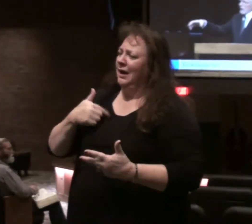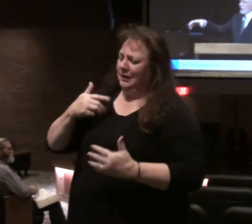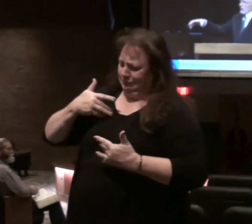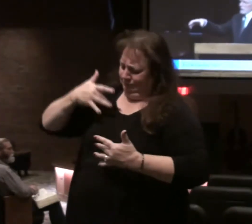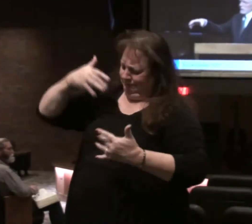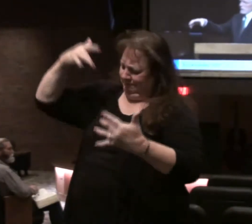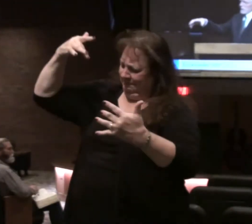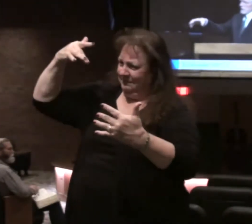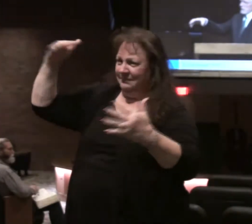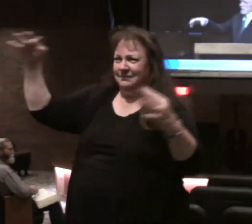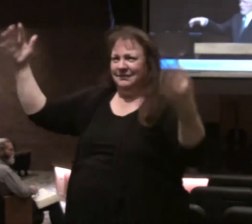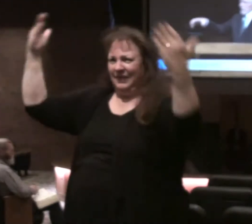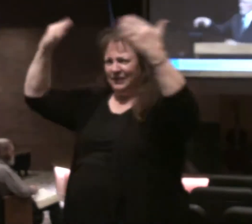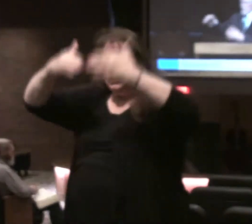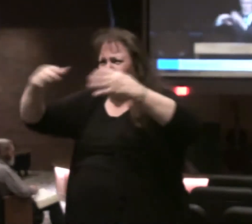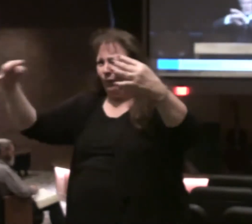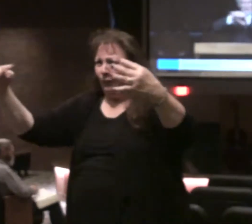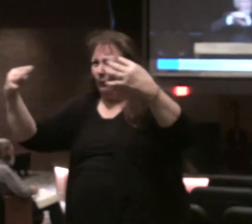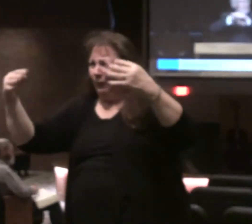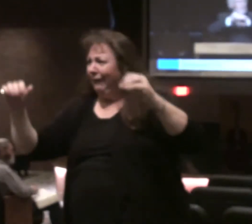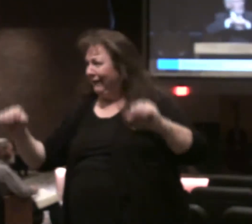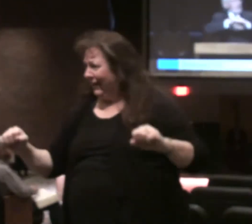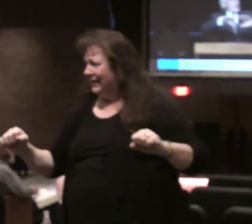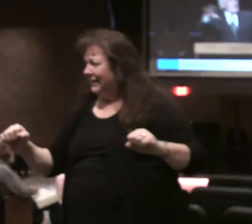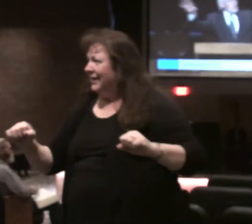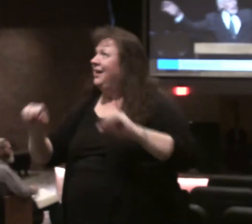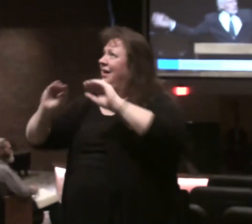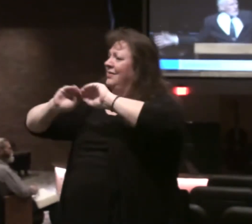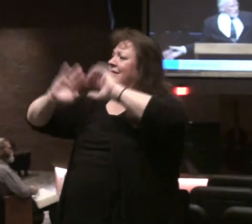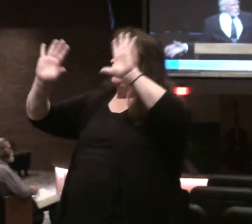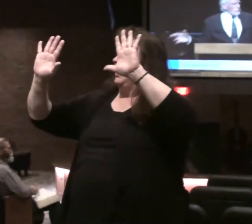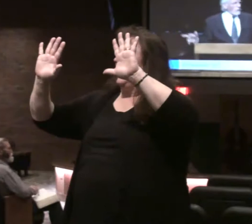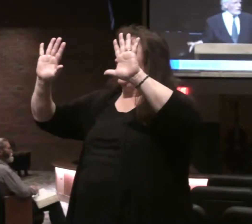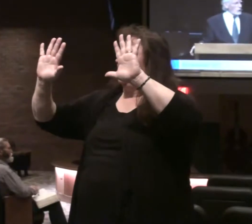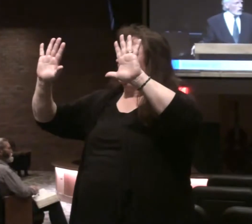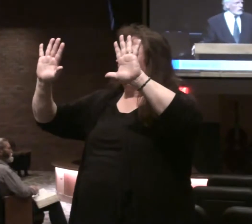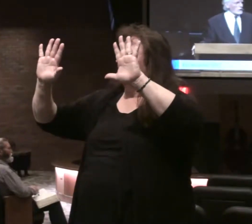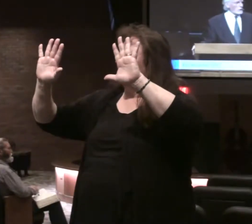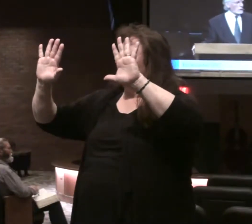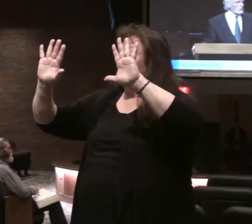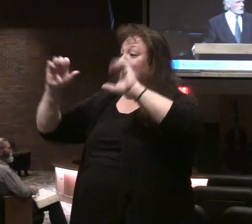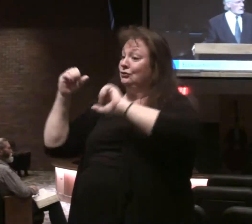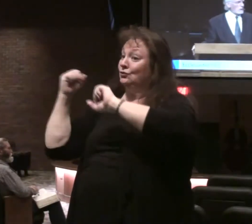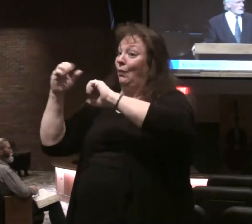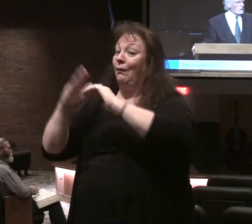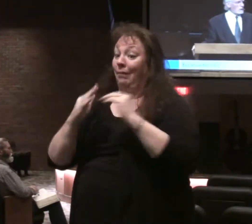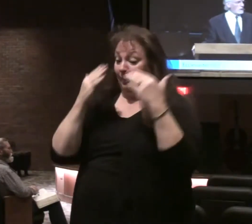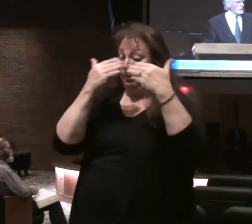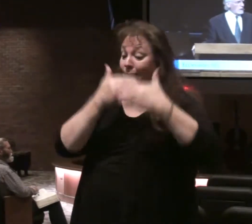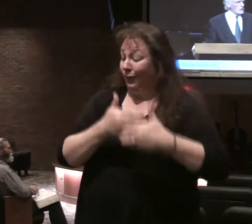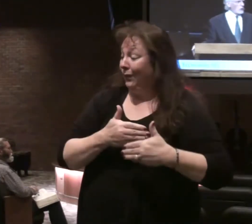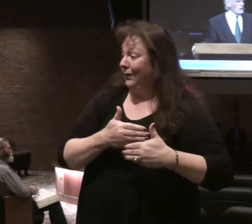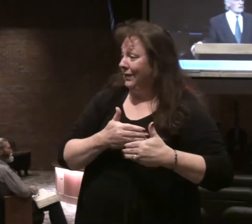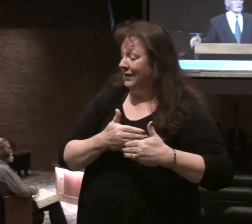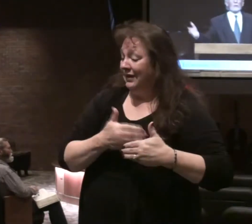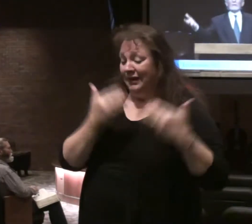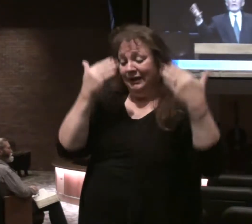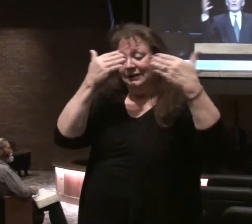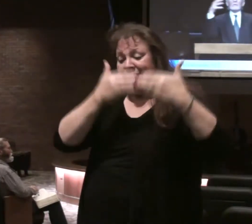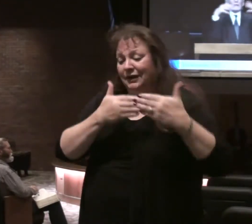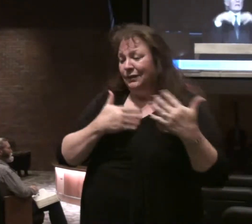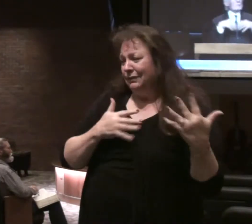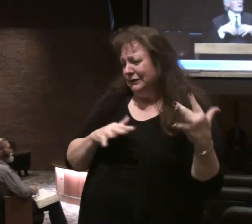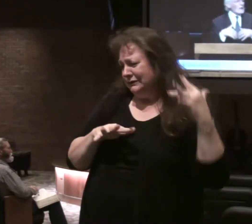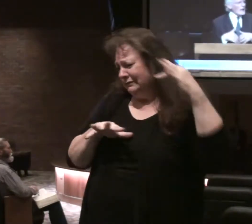in the darkness. Obviously, the light is outnumbered by the darkness. And the darkness wants